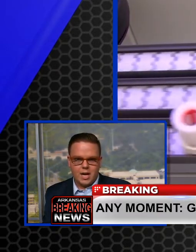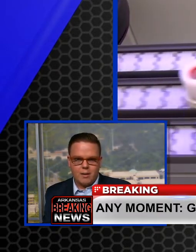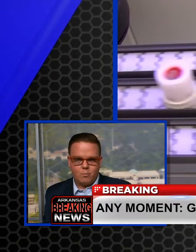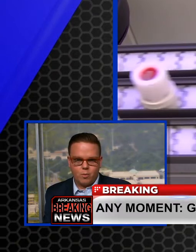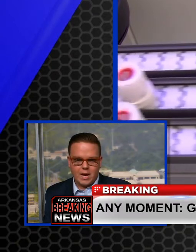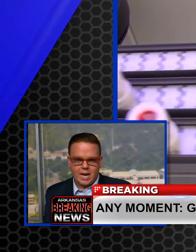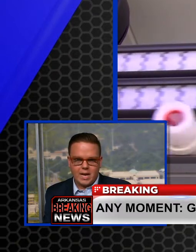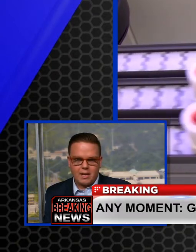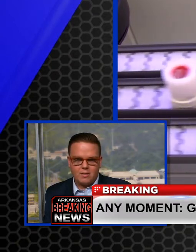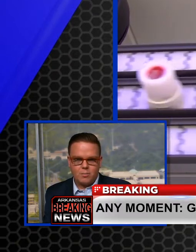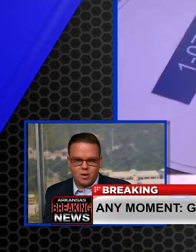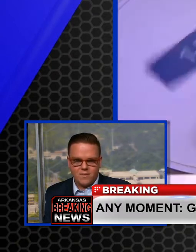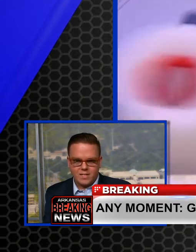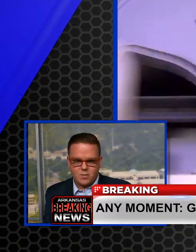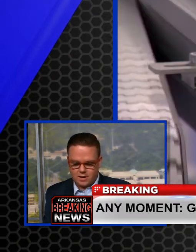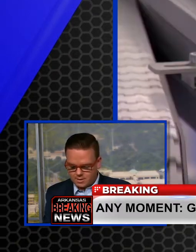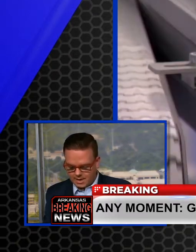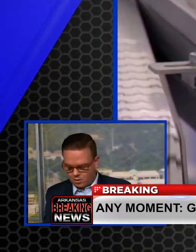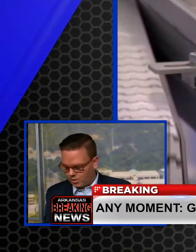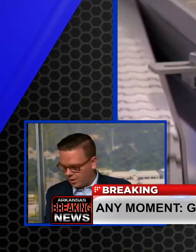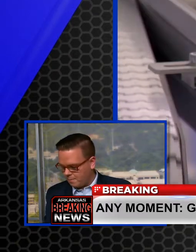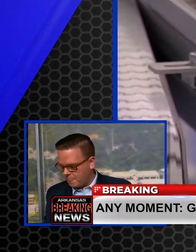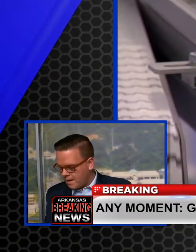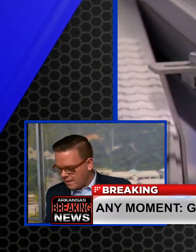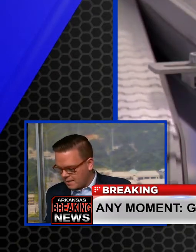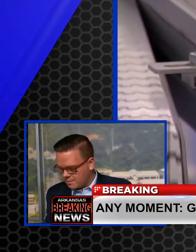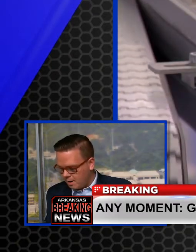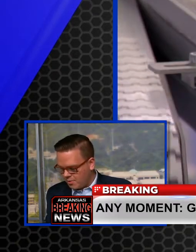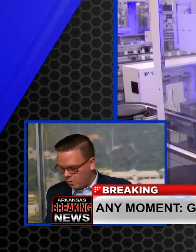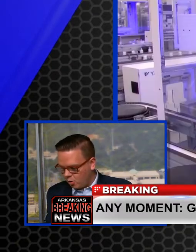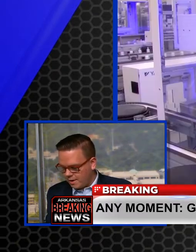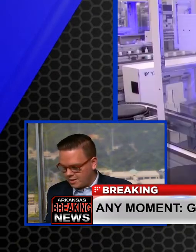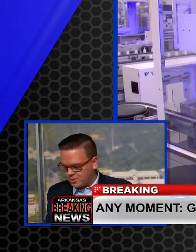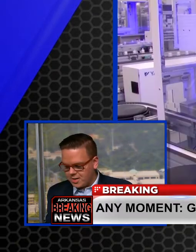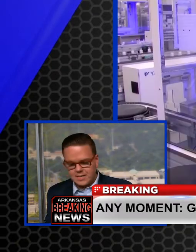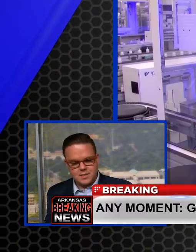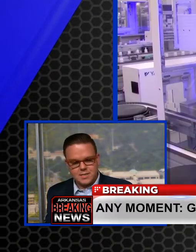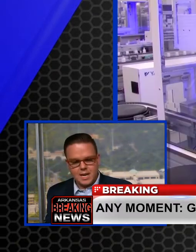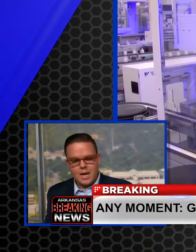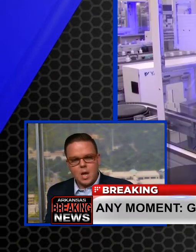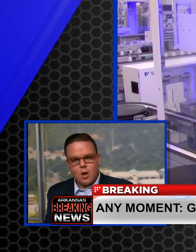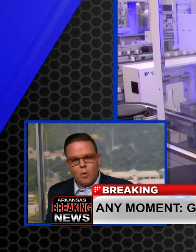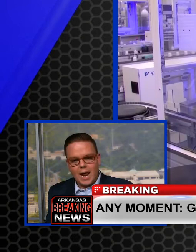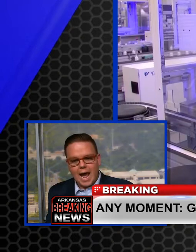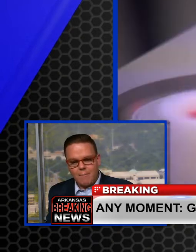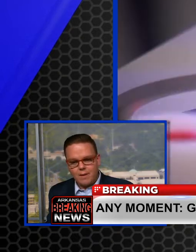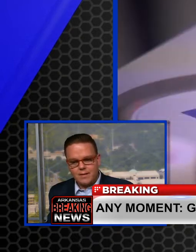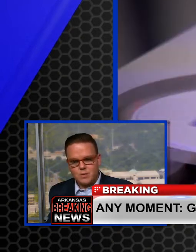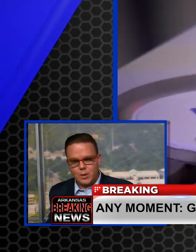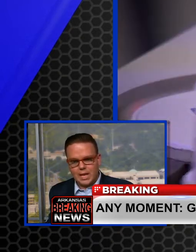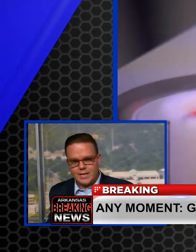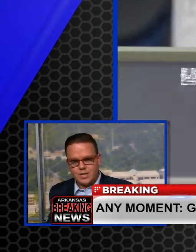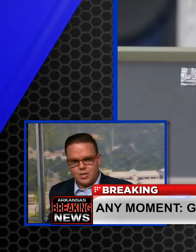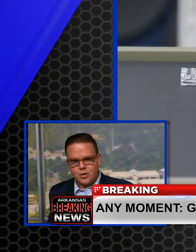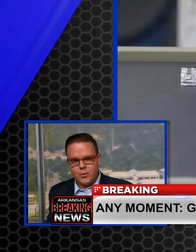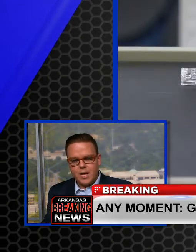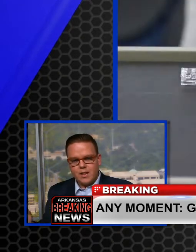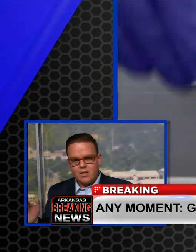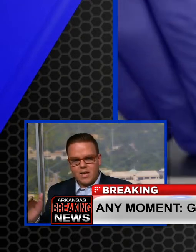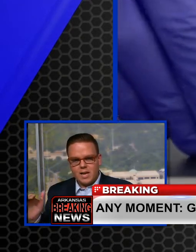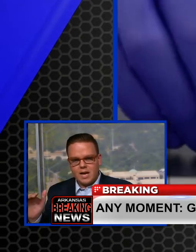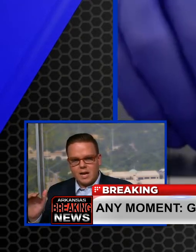reached, breaking the previous record set earlier this month. It will be interesting to see what happens related